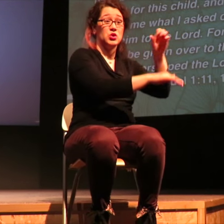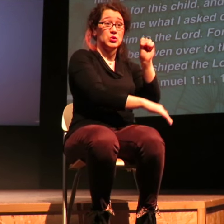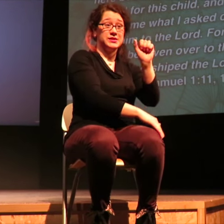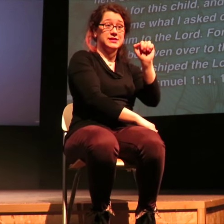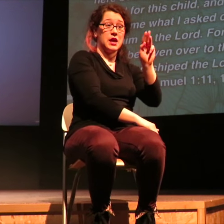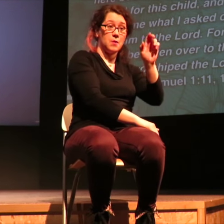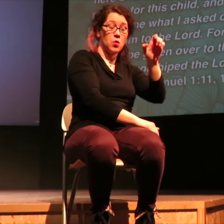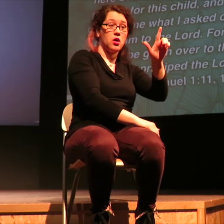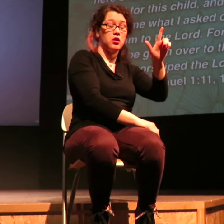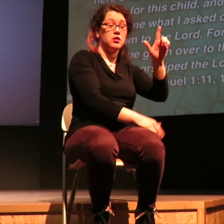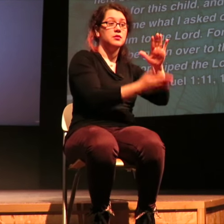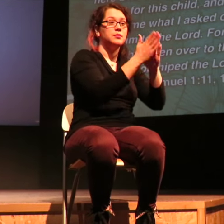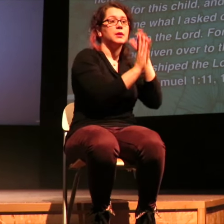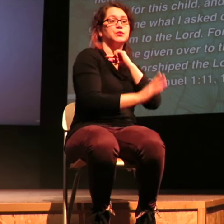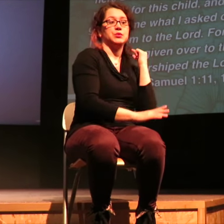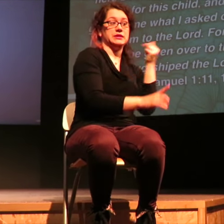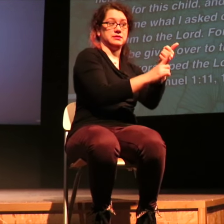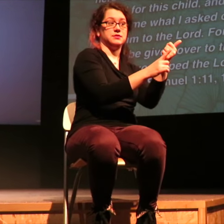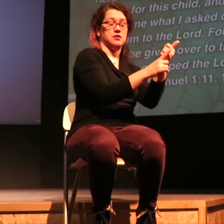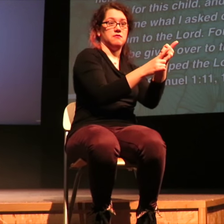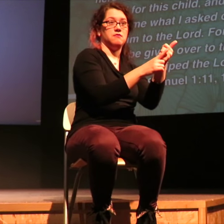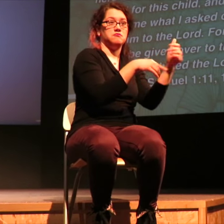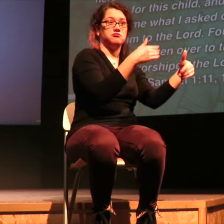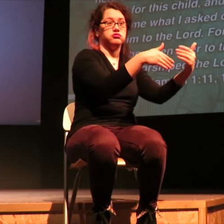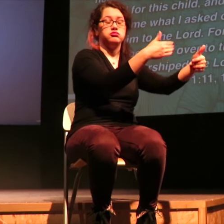about the second part of this story and kind of what happens,